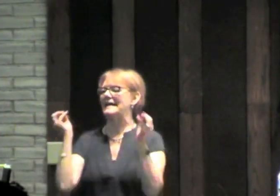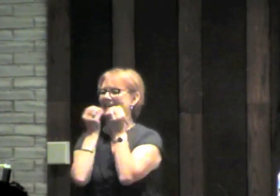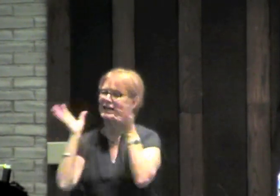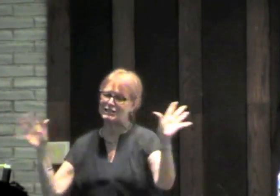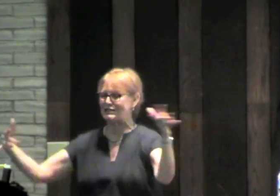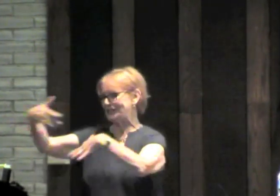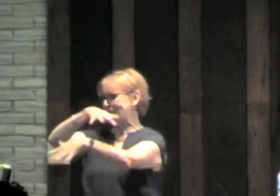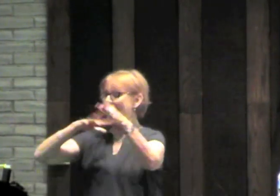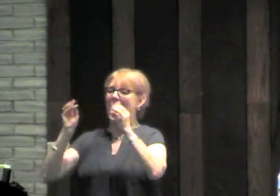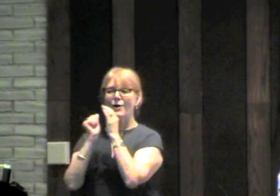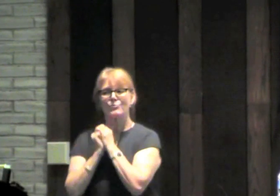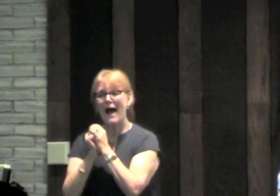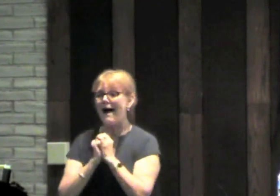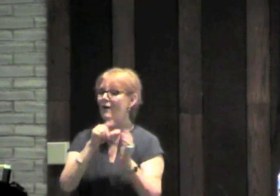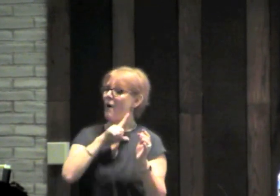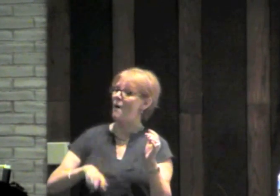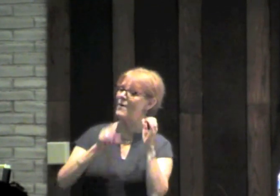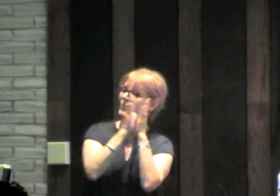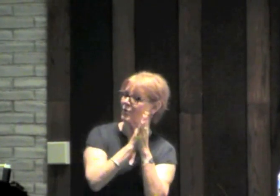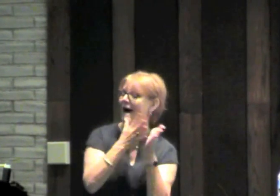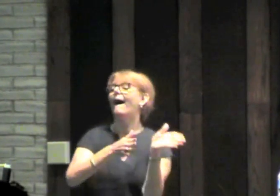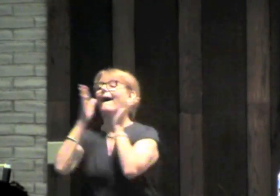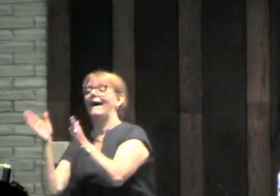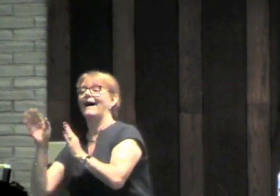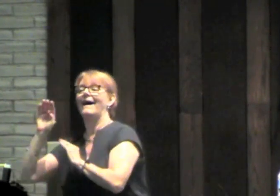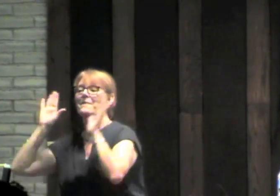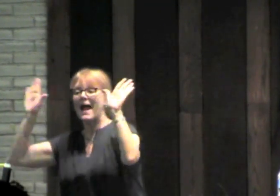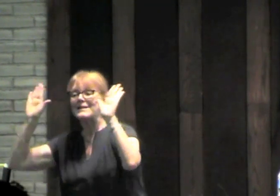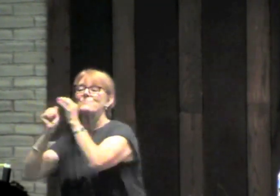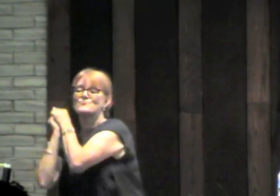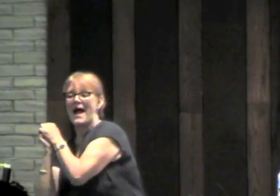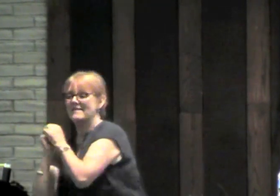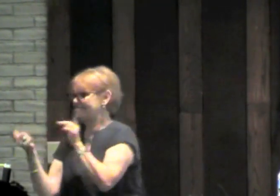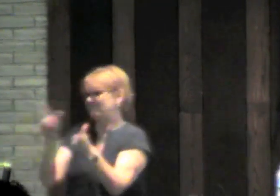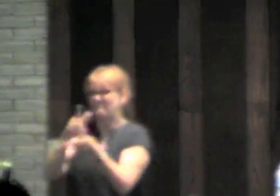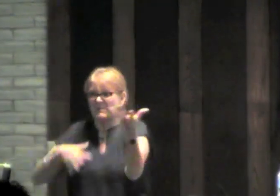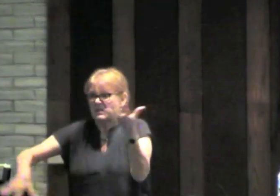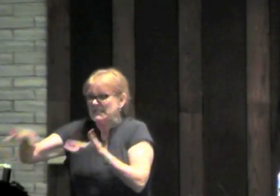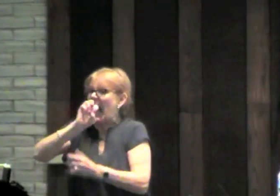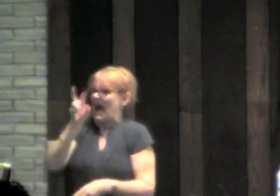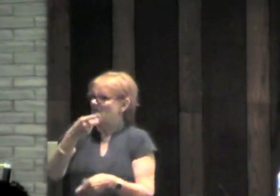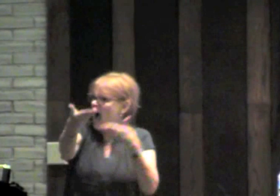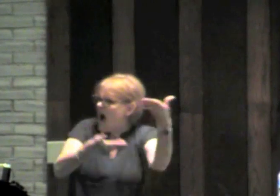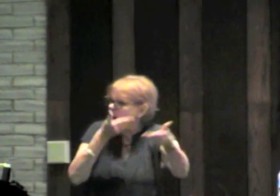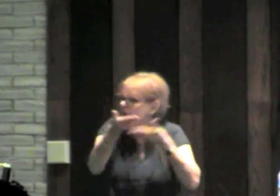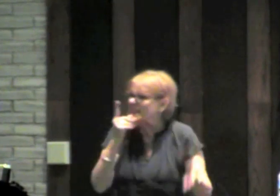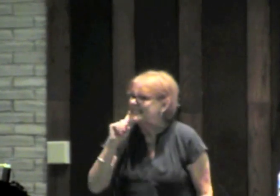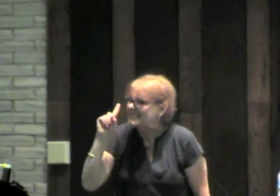know, they ate family style, and they played the Lord's Prayer, and then they would do a Muslim prayer, and they